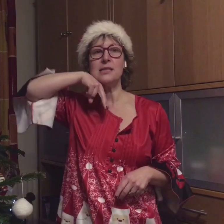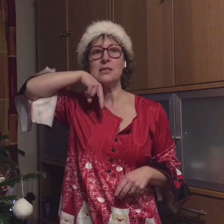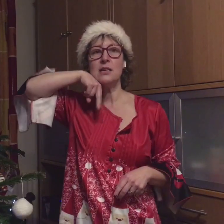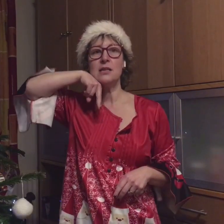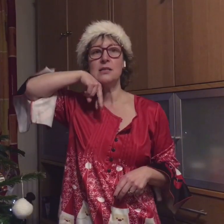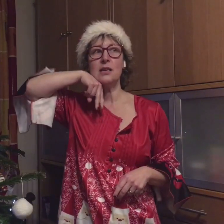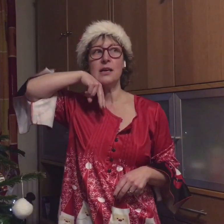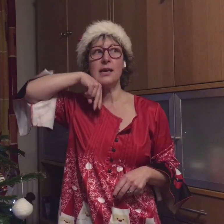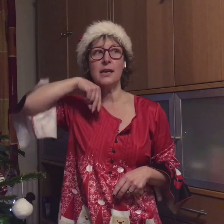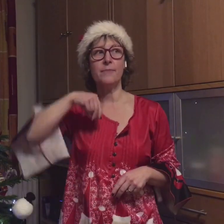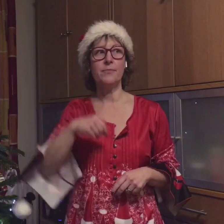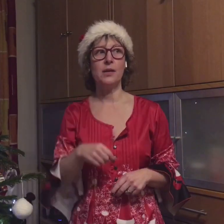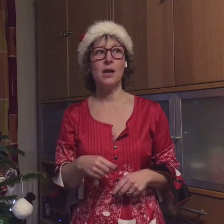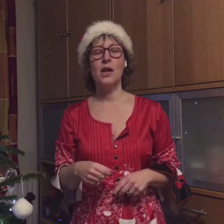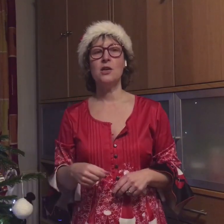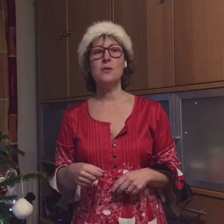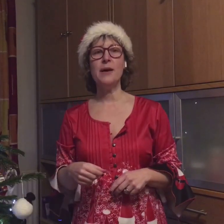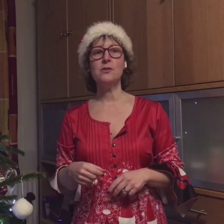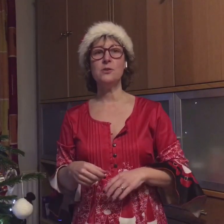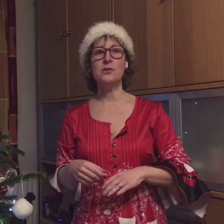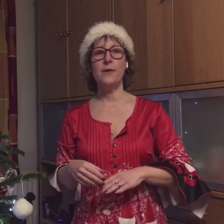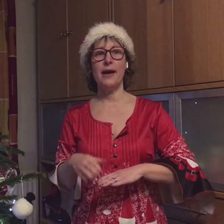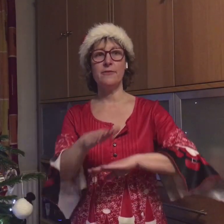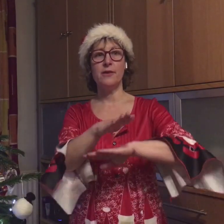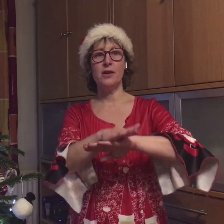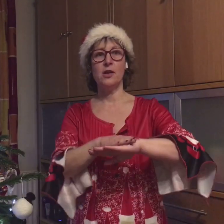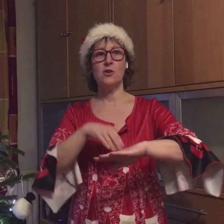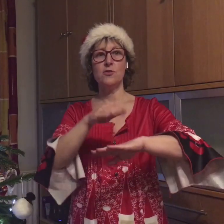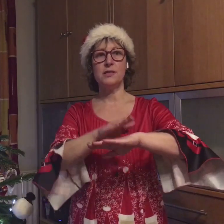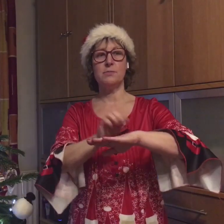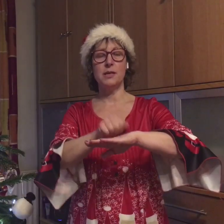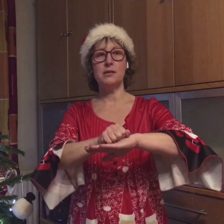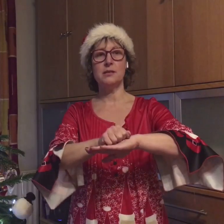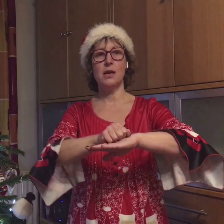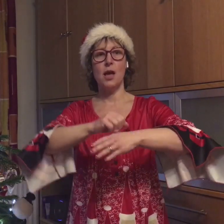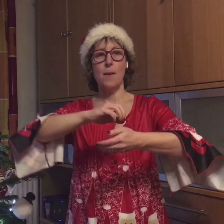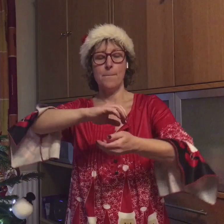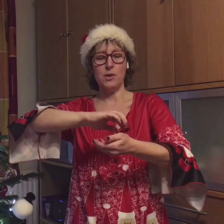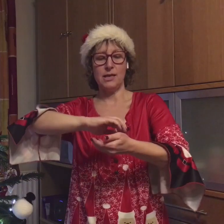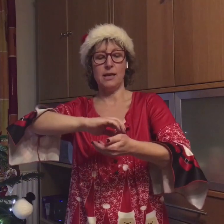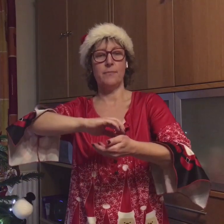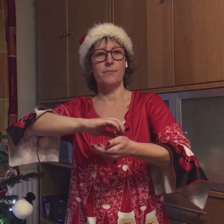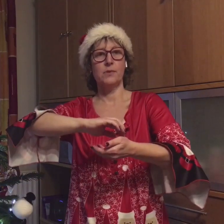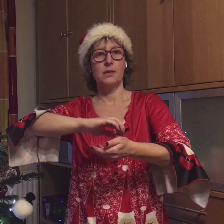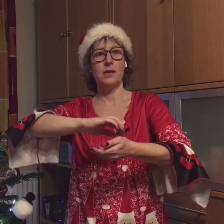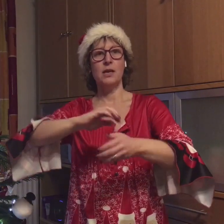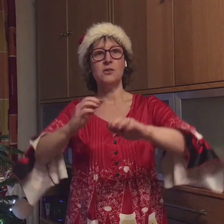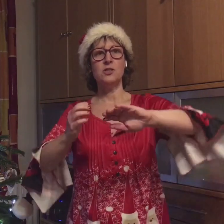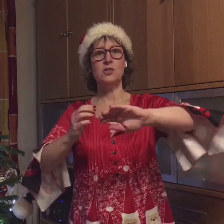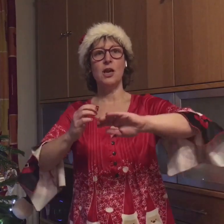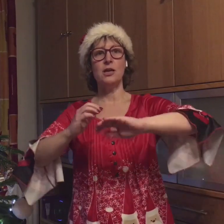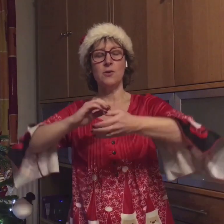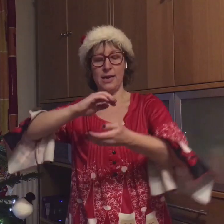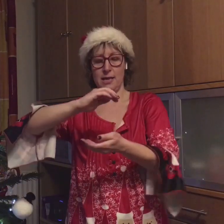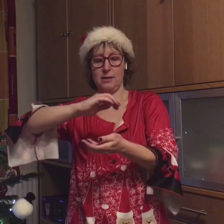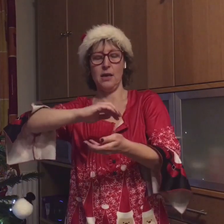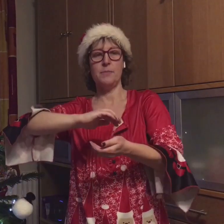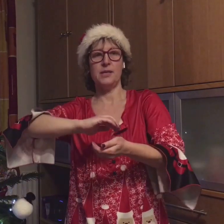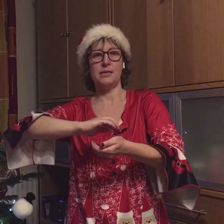eat turkey. You might also have Christmas pudding. So just turn your hand upside